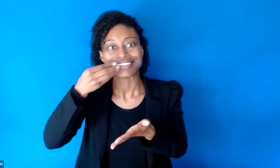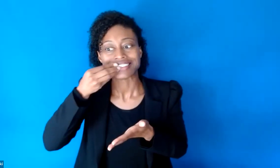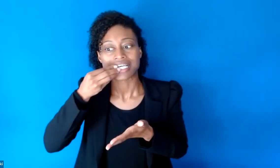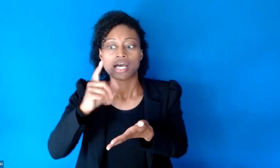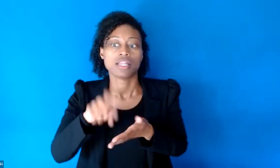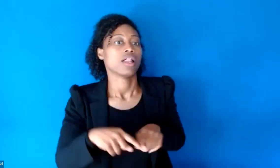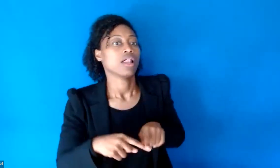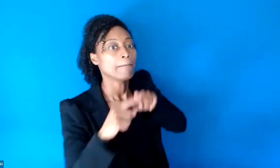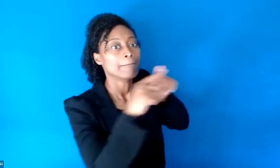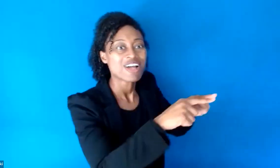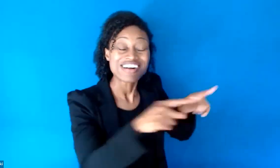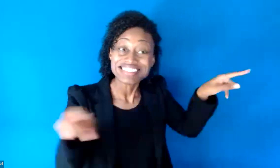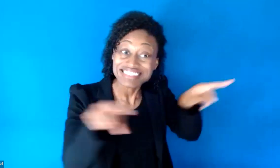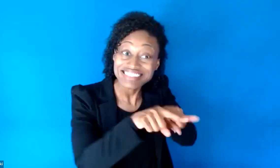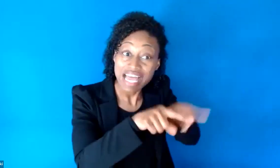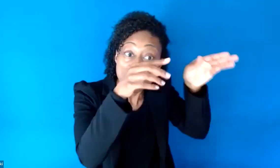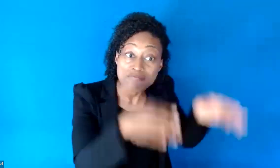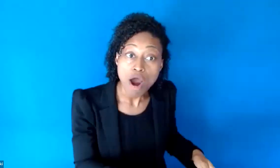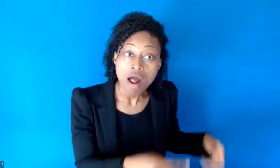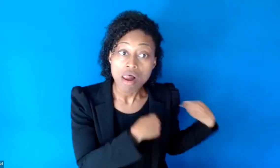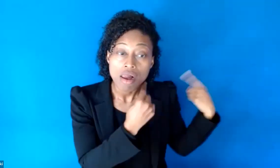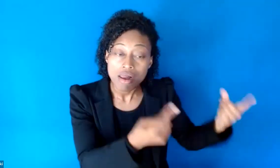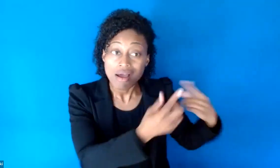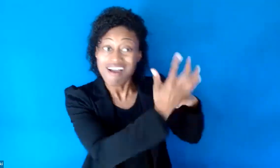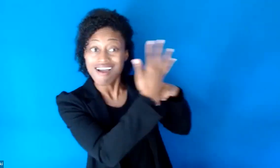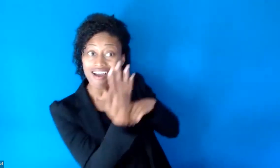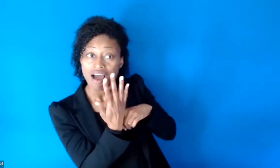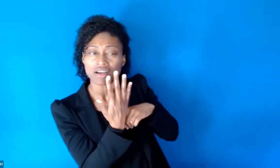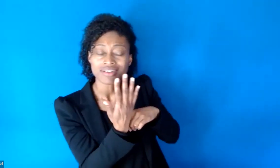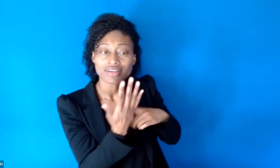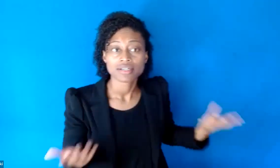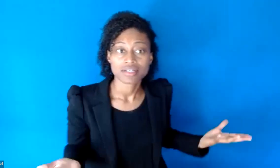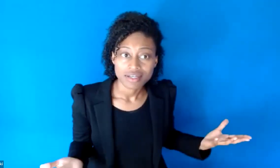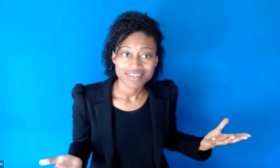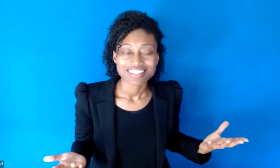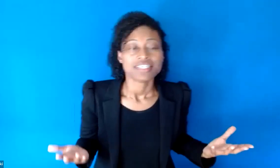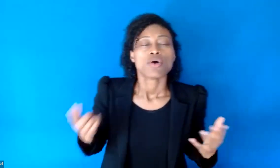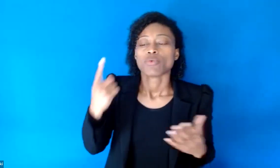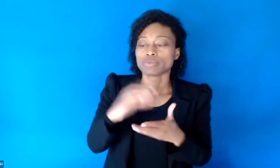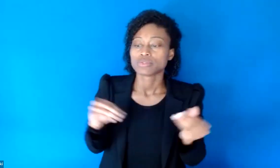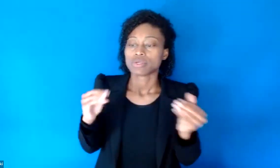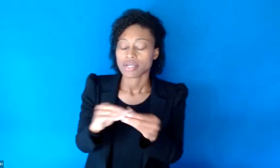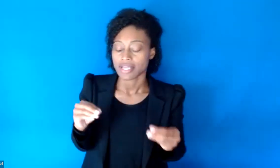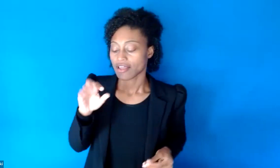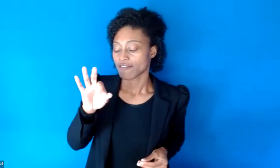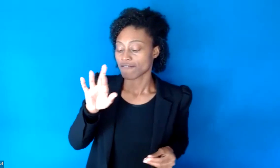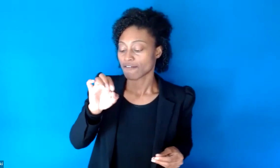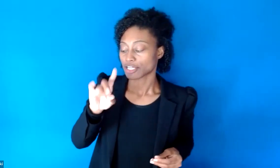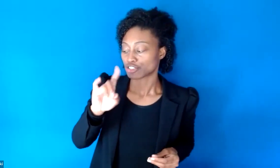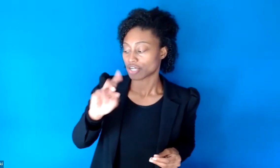was reading the narrative of Frederick Douglass, and he talked